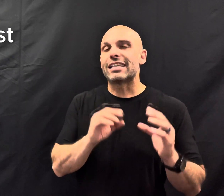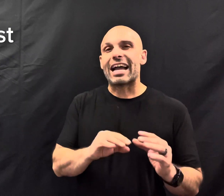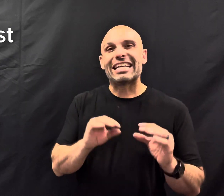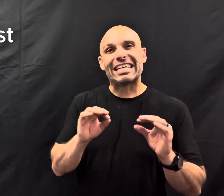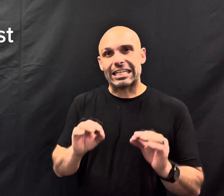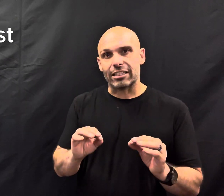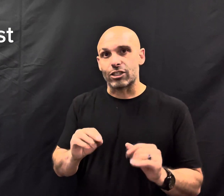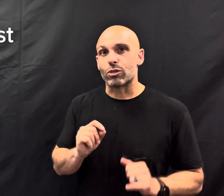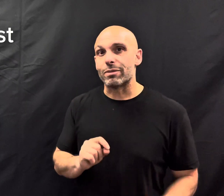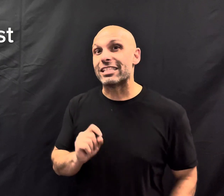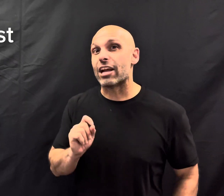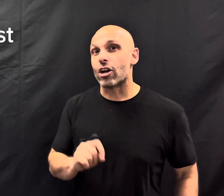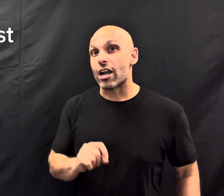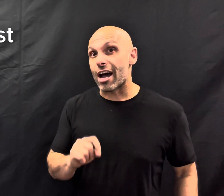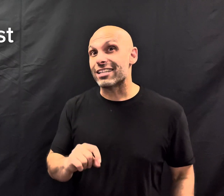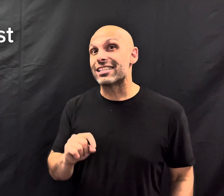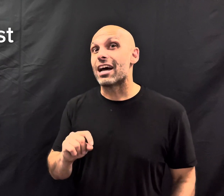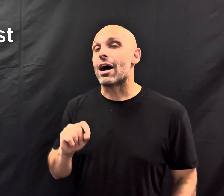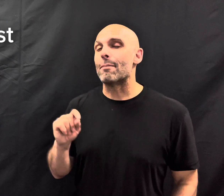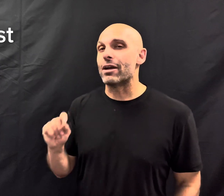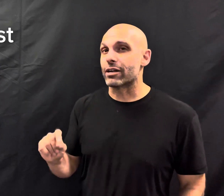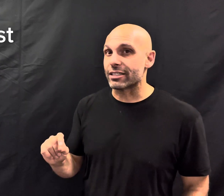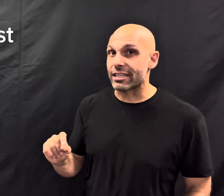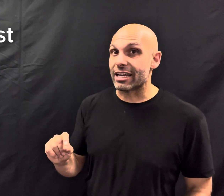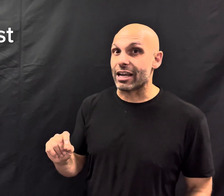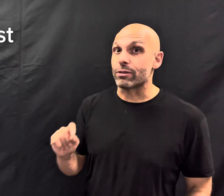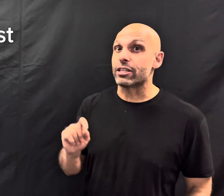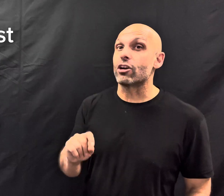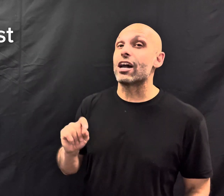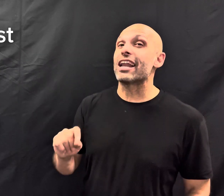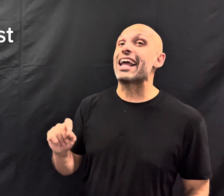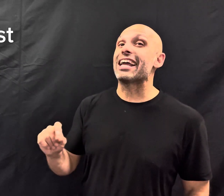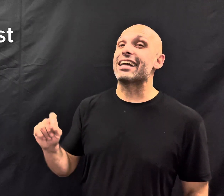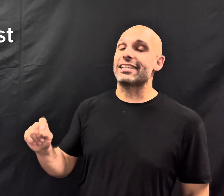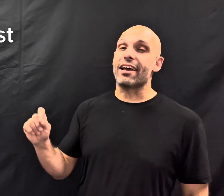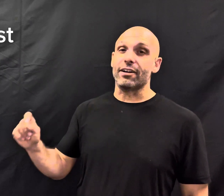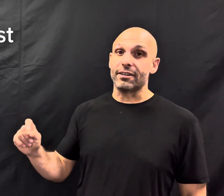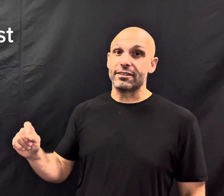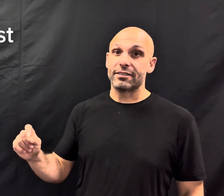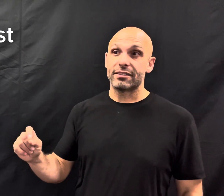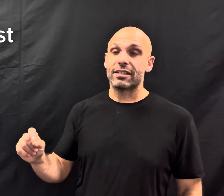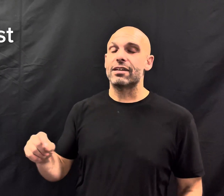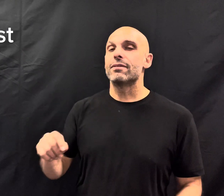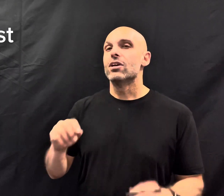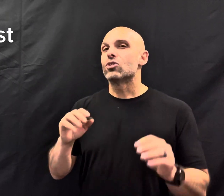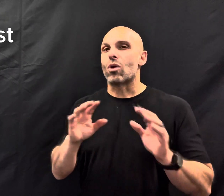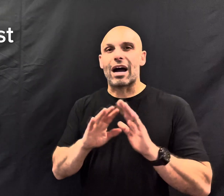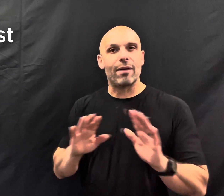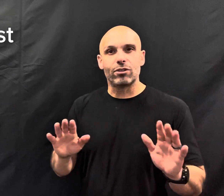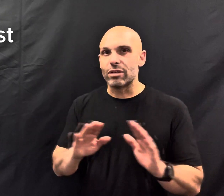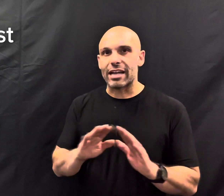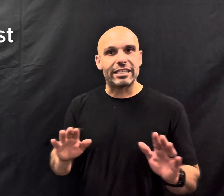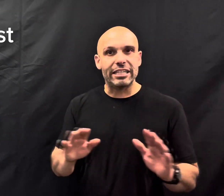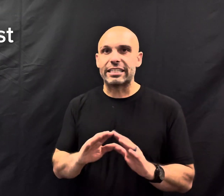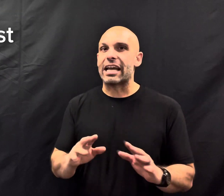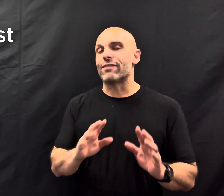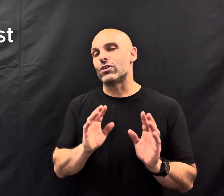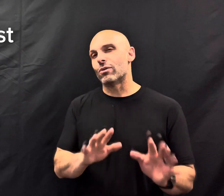signed English, which means they are not American Sign Language. They are not ASL, Okay? So I do not teach that. If you want to